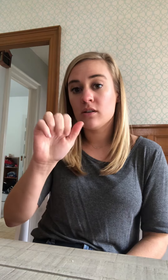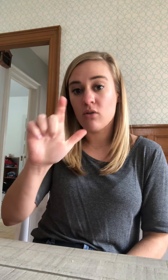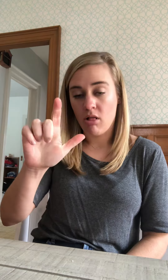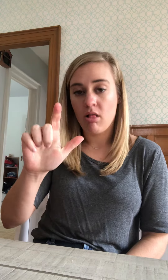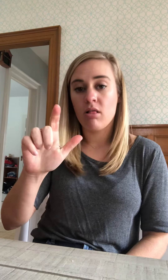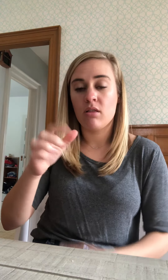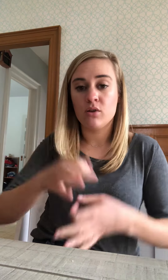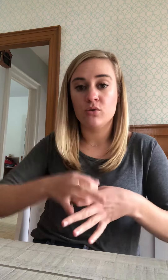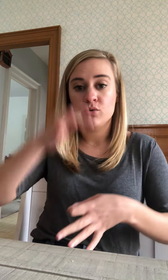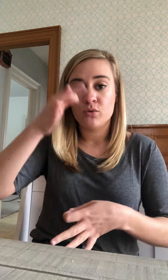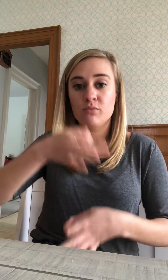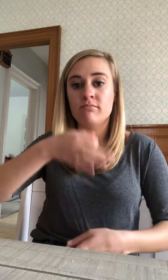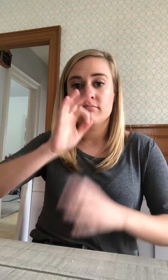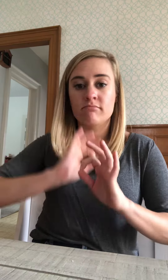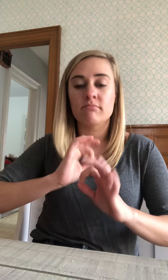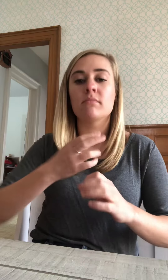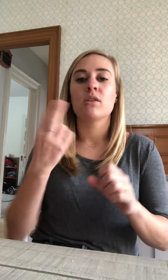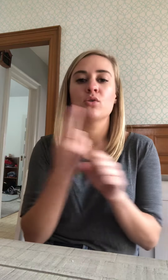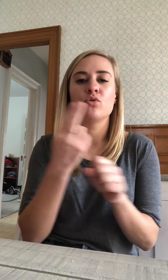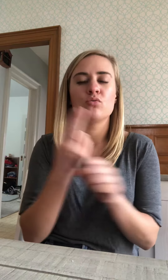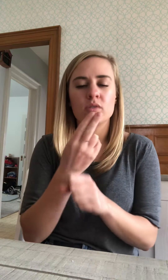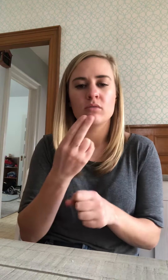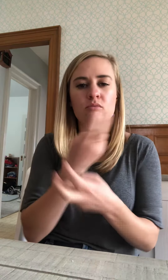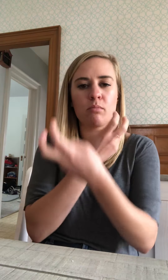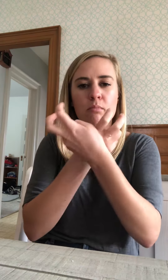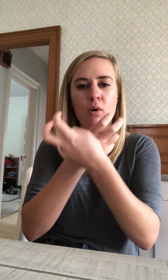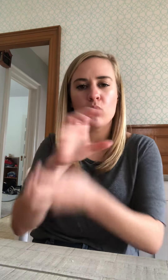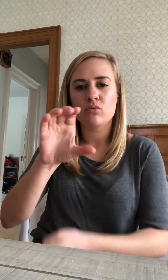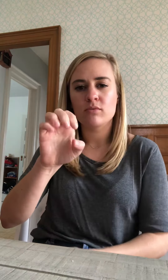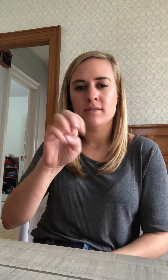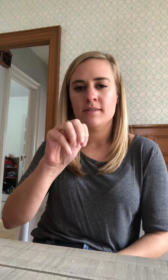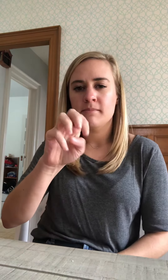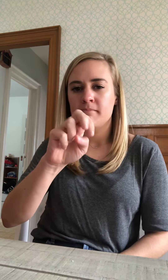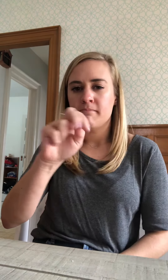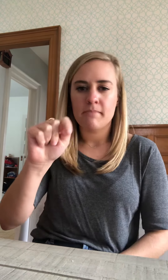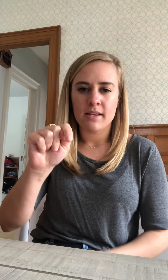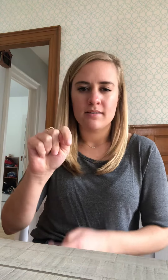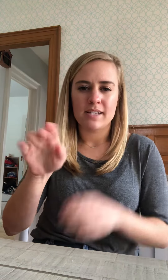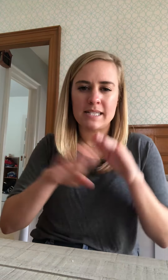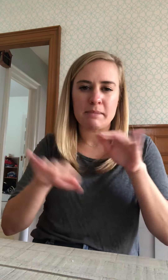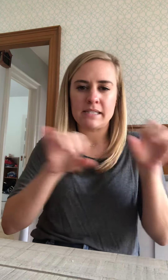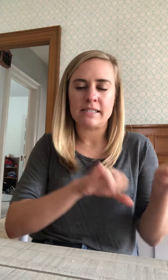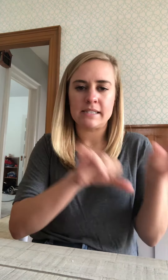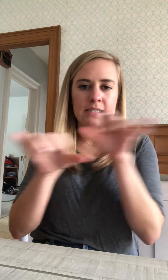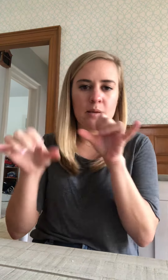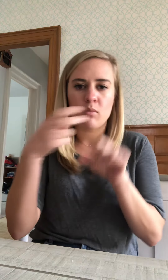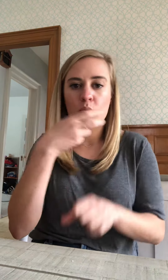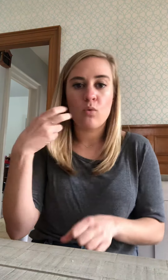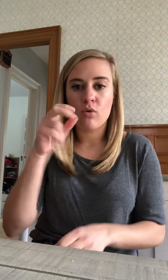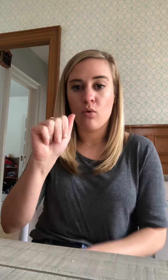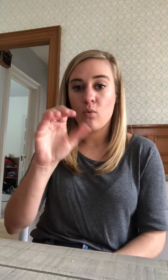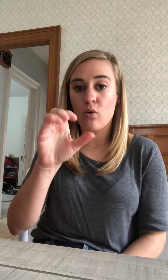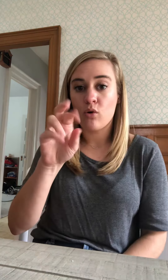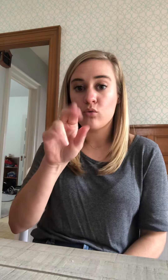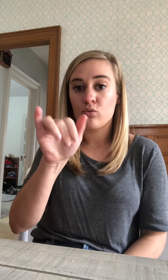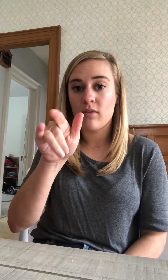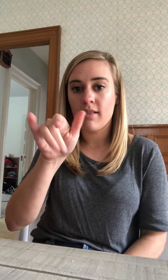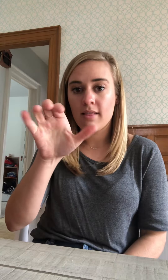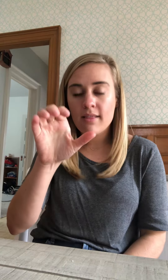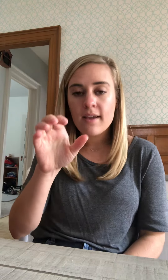cement, which is essentially glorified orthodontic acrylic, into this. As it polymerizes, provides rigidity across the